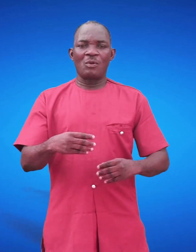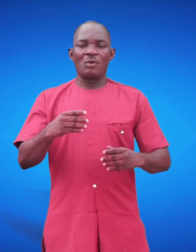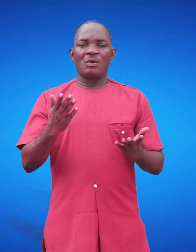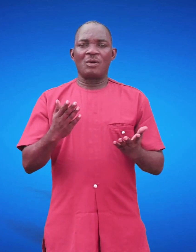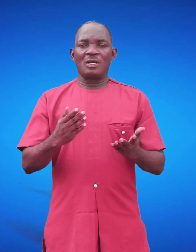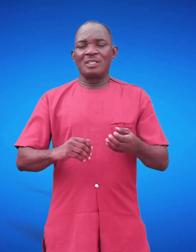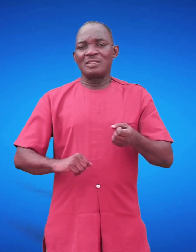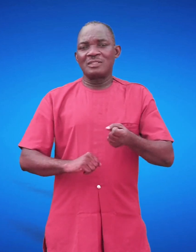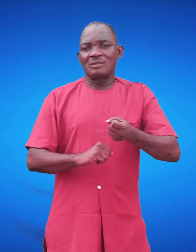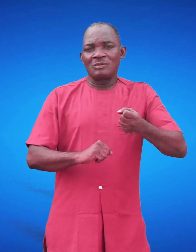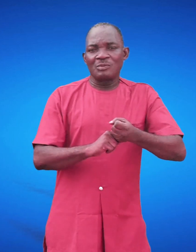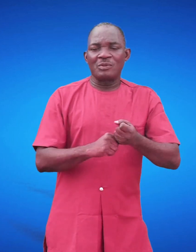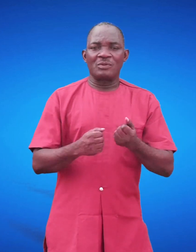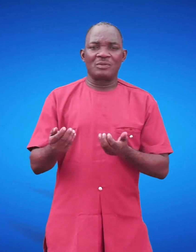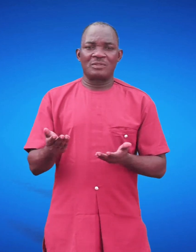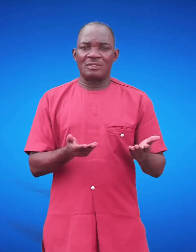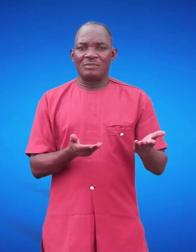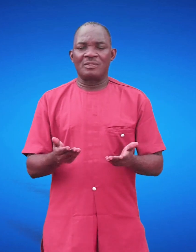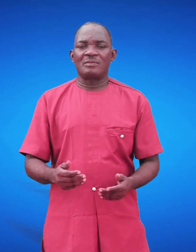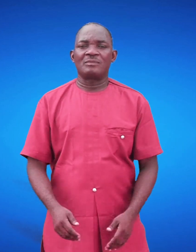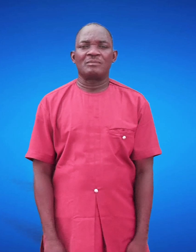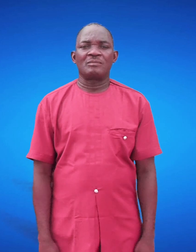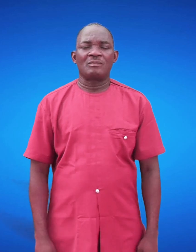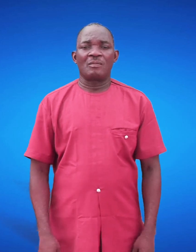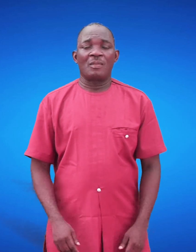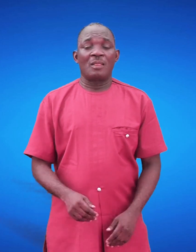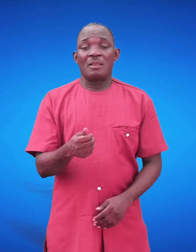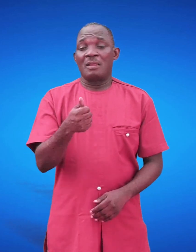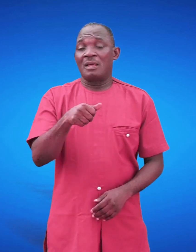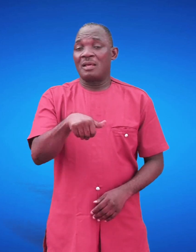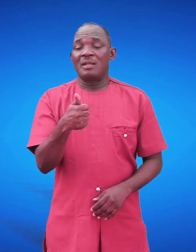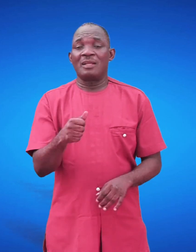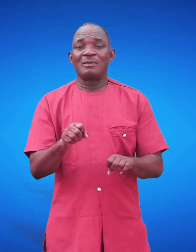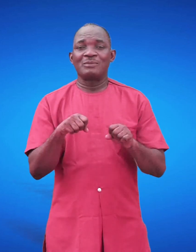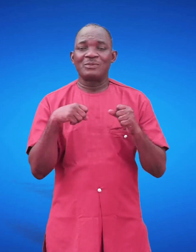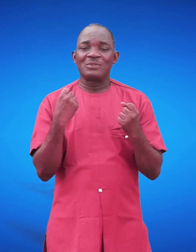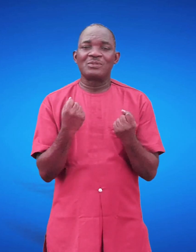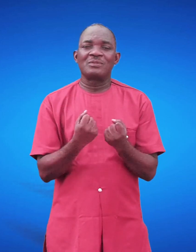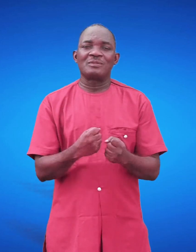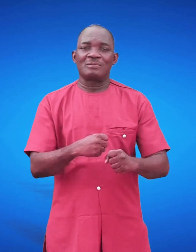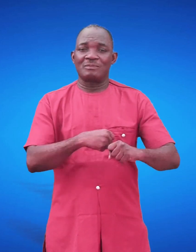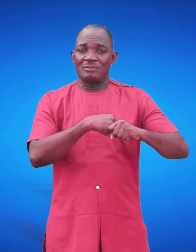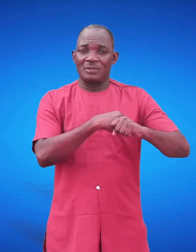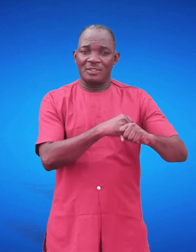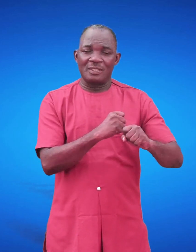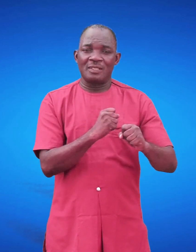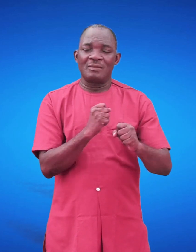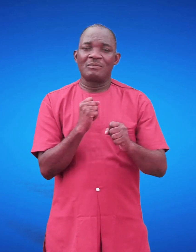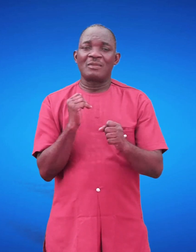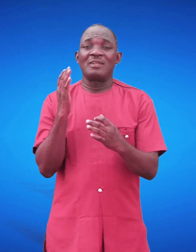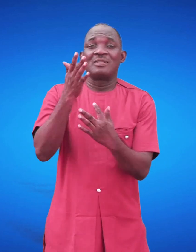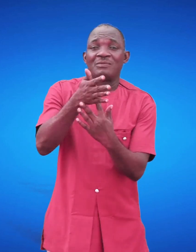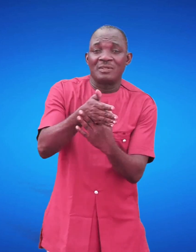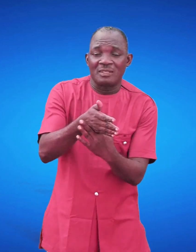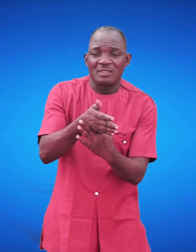Complementary services, other social protection interventions that